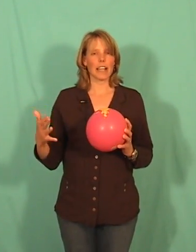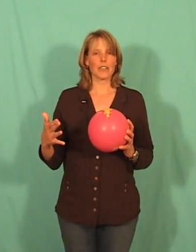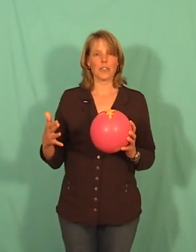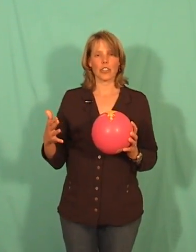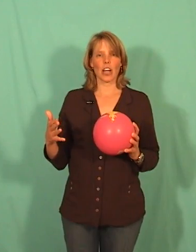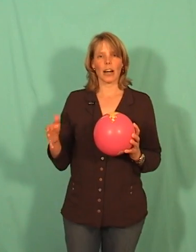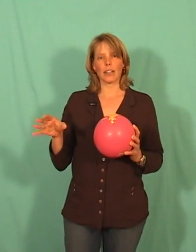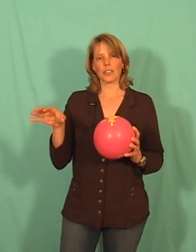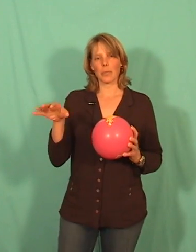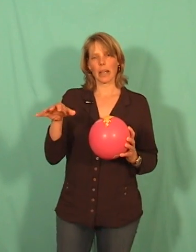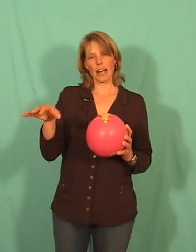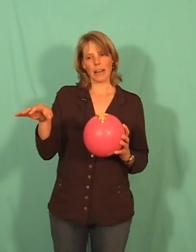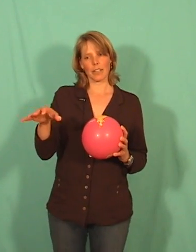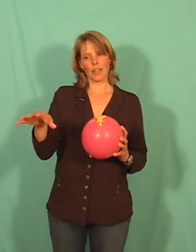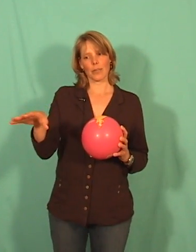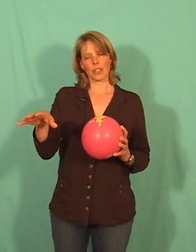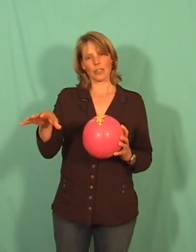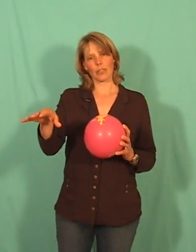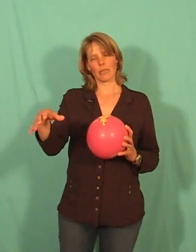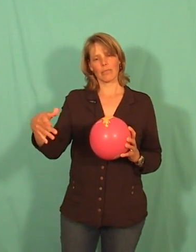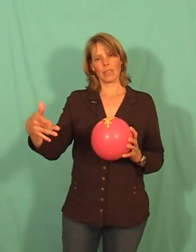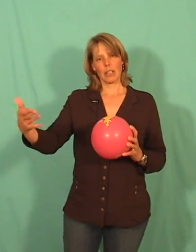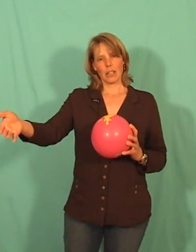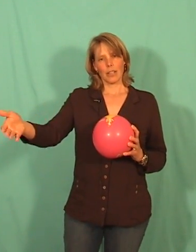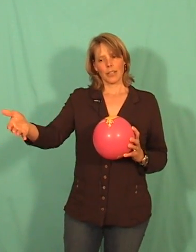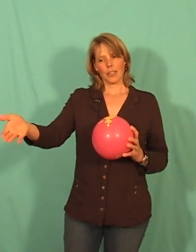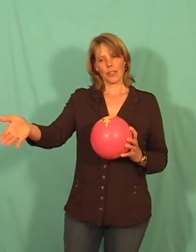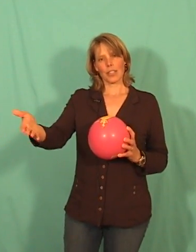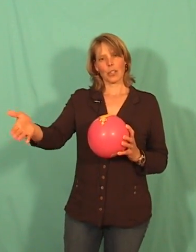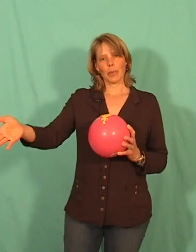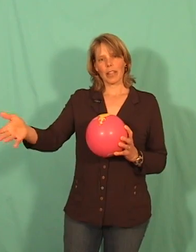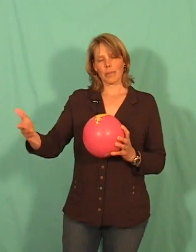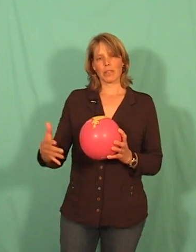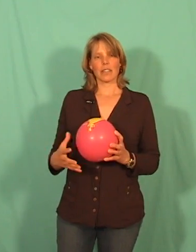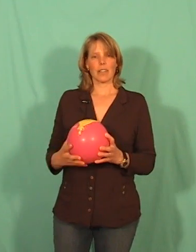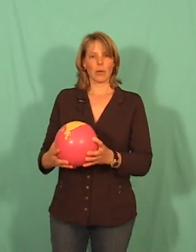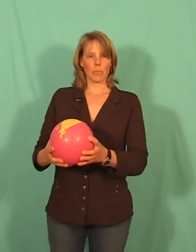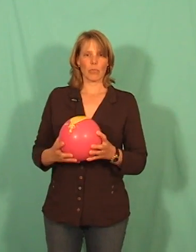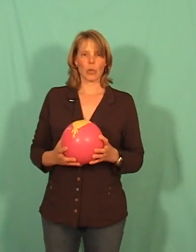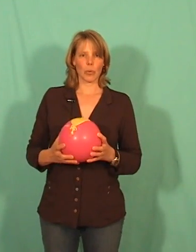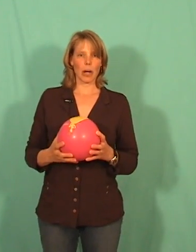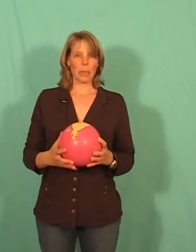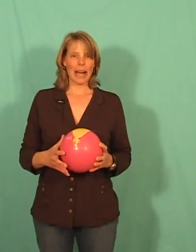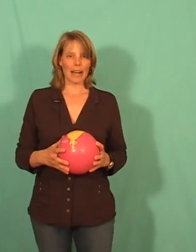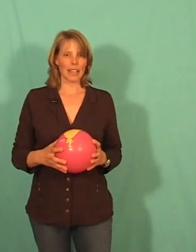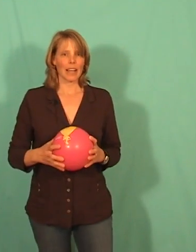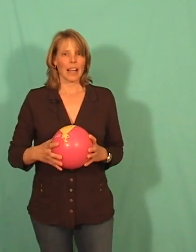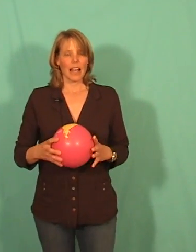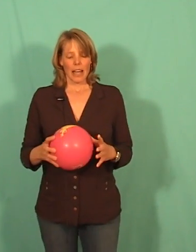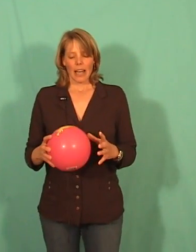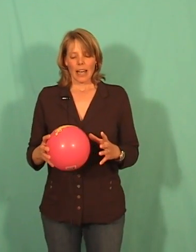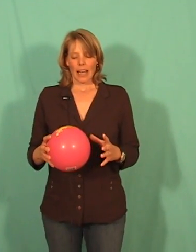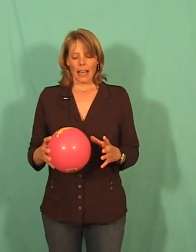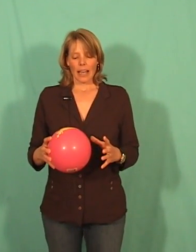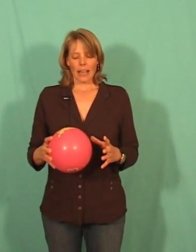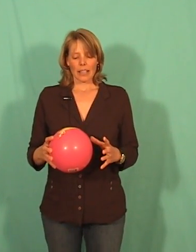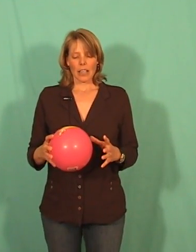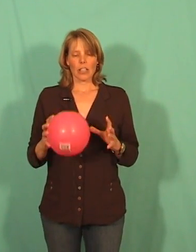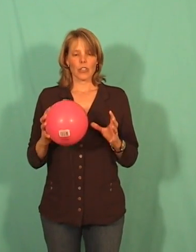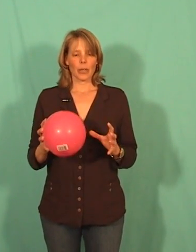of the child, you may have another adult, sitting with them to help roll the ball back. And so here's